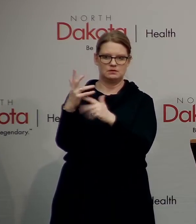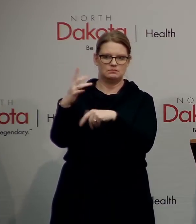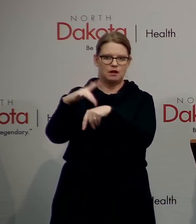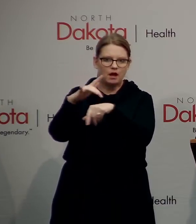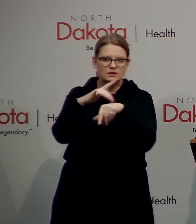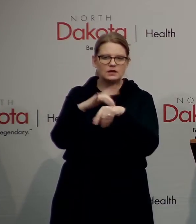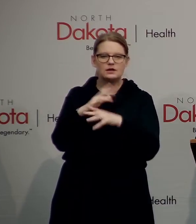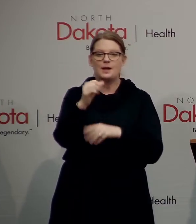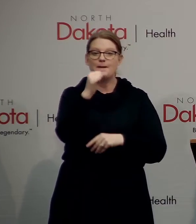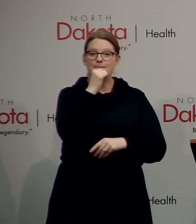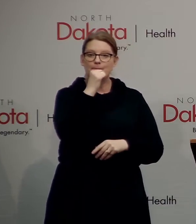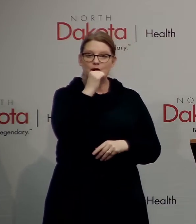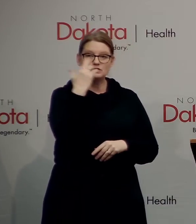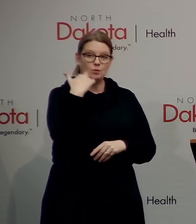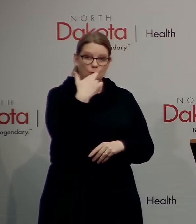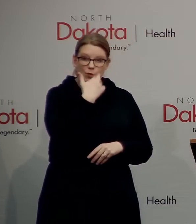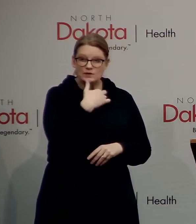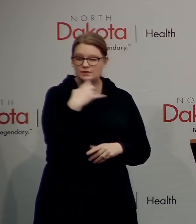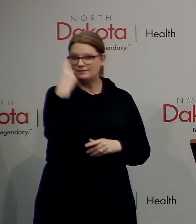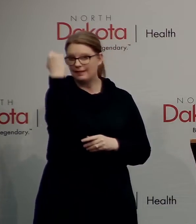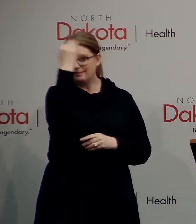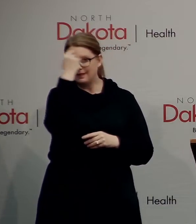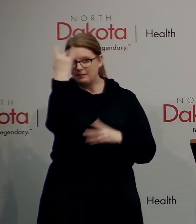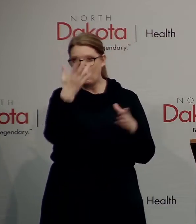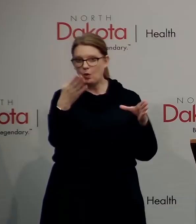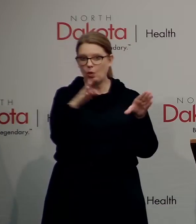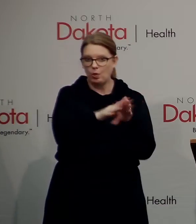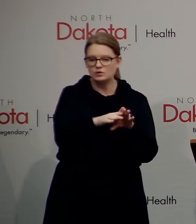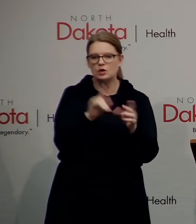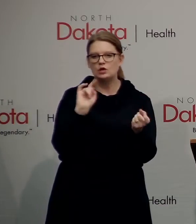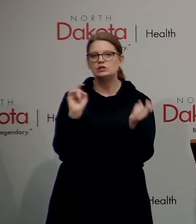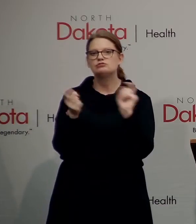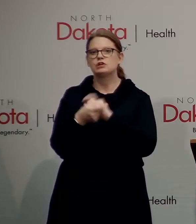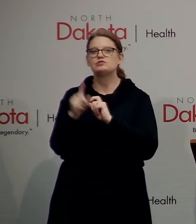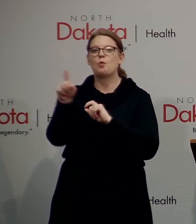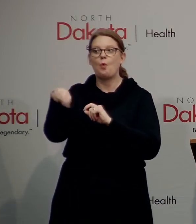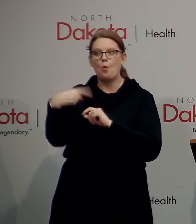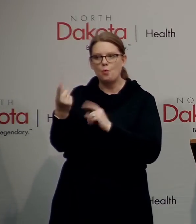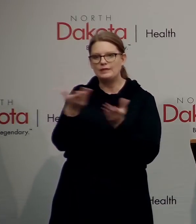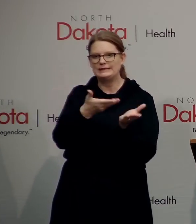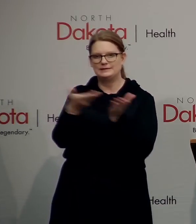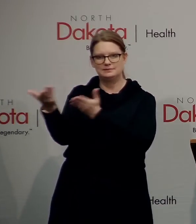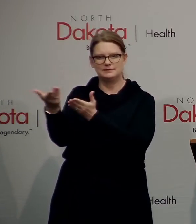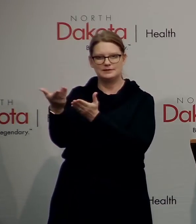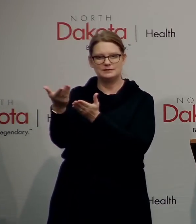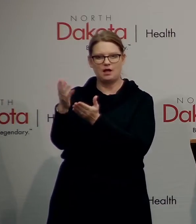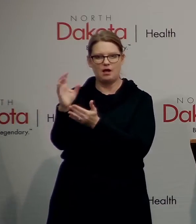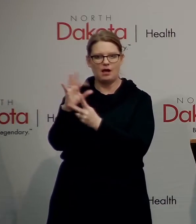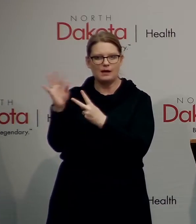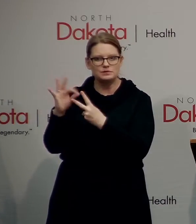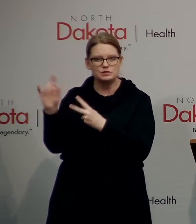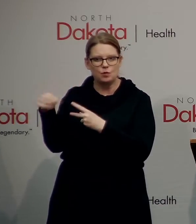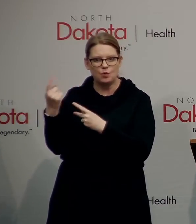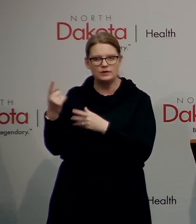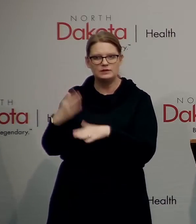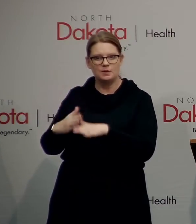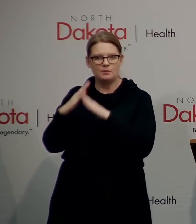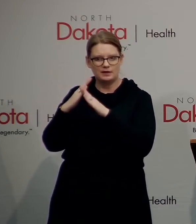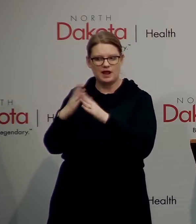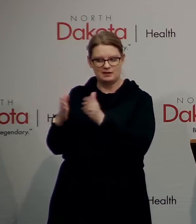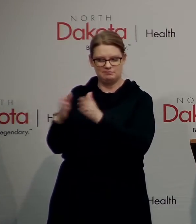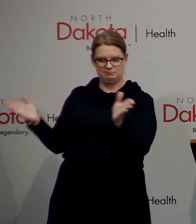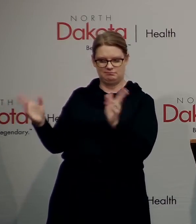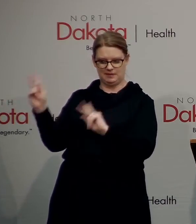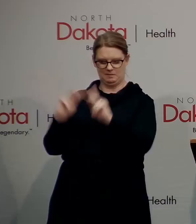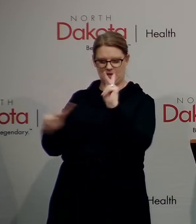with. Bars and restaurants should consider closing or switching to food takeout or delivery options only with strategies to protect the public themselves